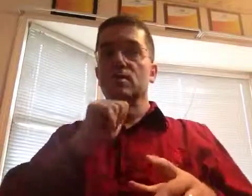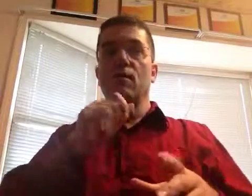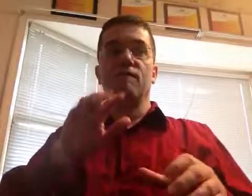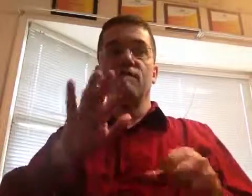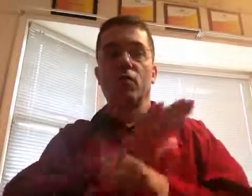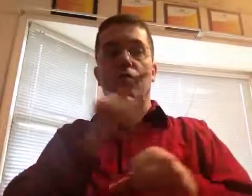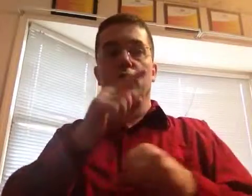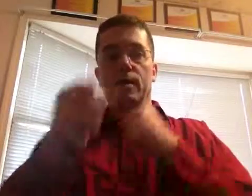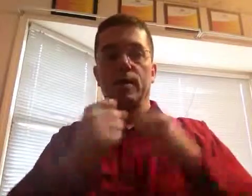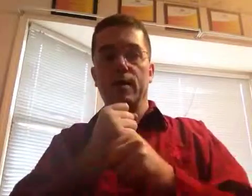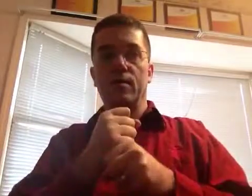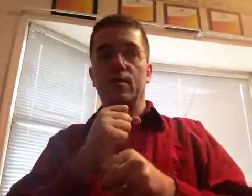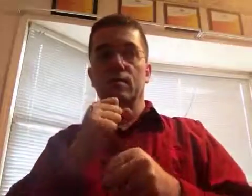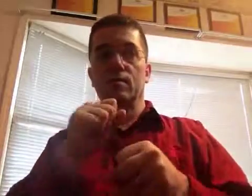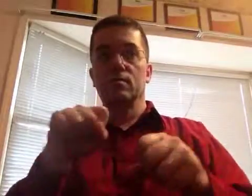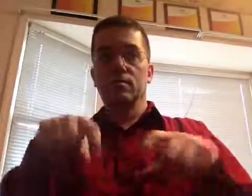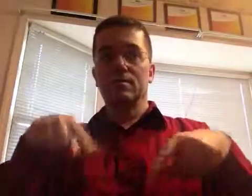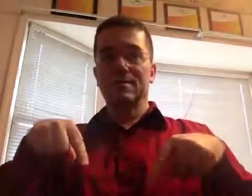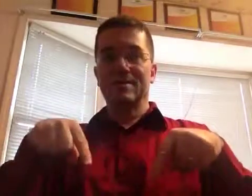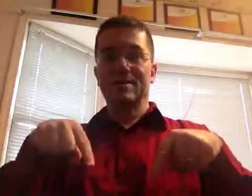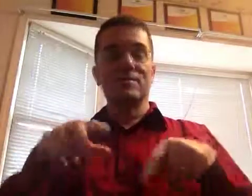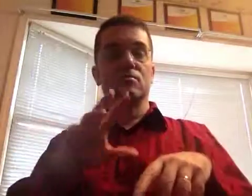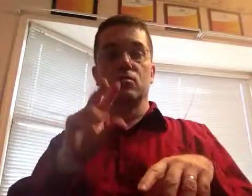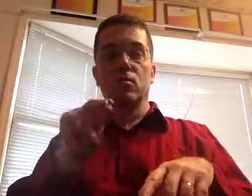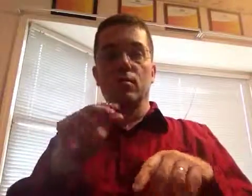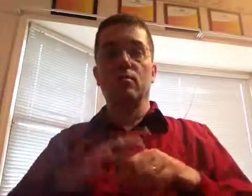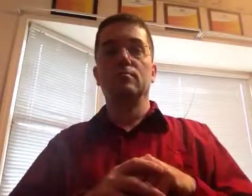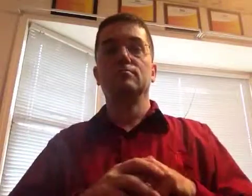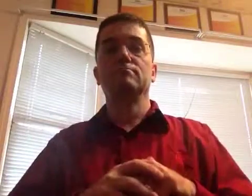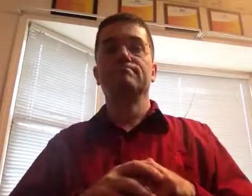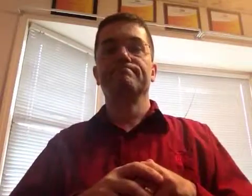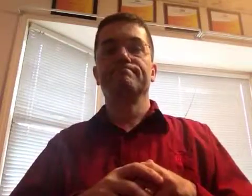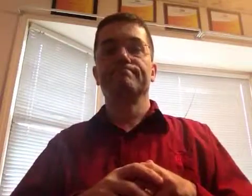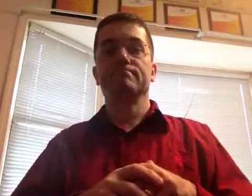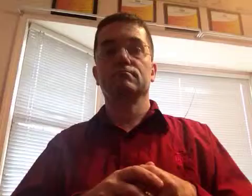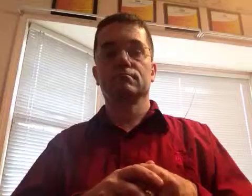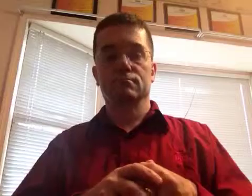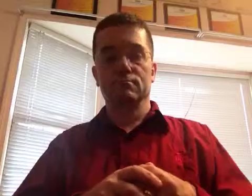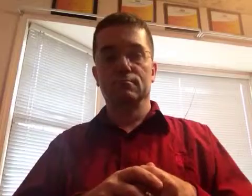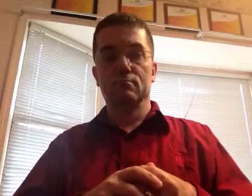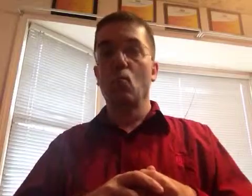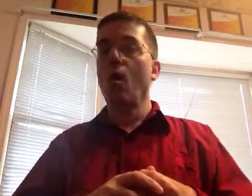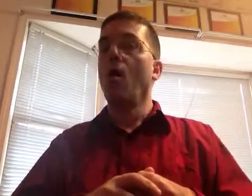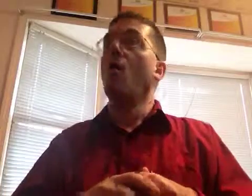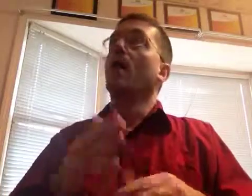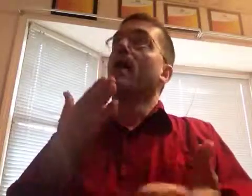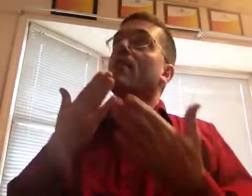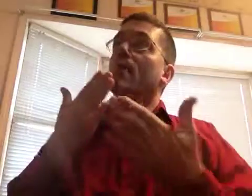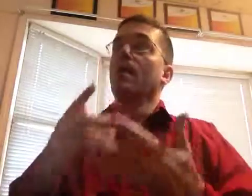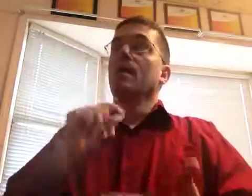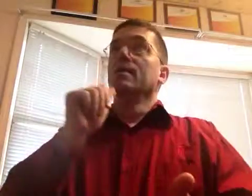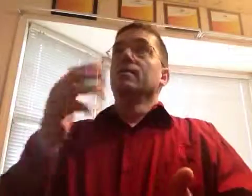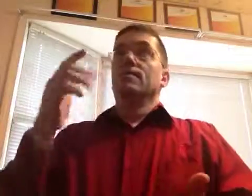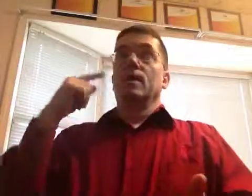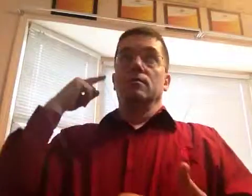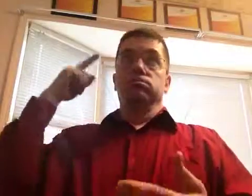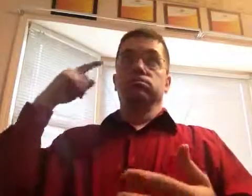was enough that it made us nervous. So I get why you're nervous. All right. Well, thank you. At least I'm not completely off the wall